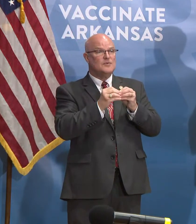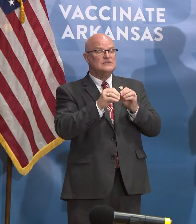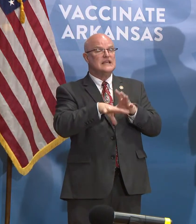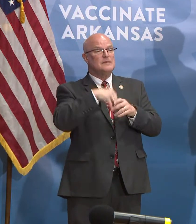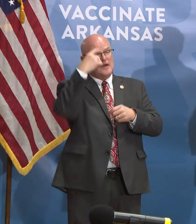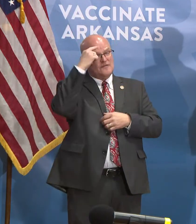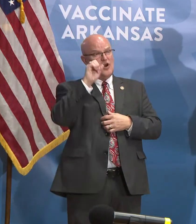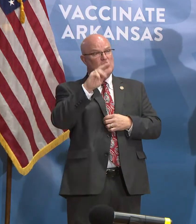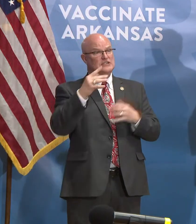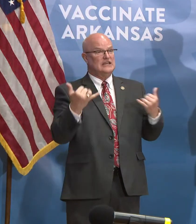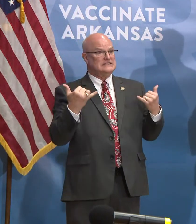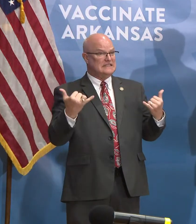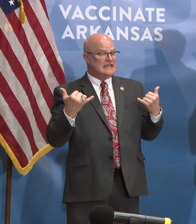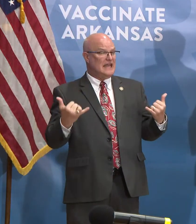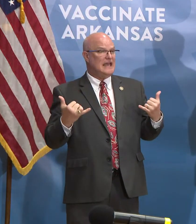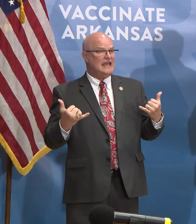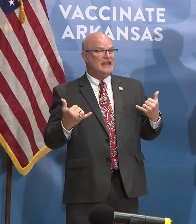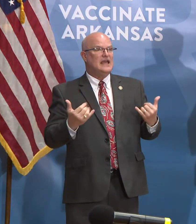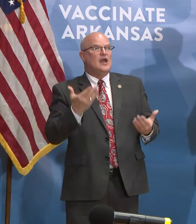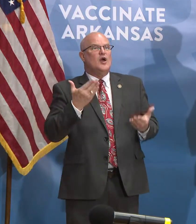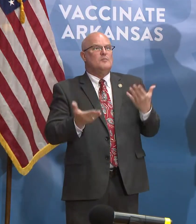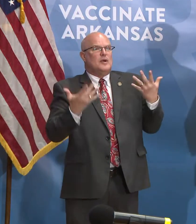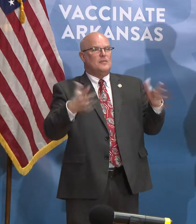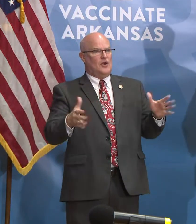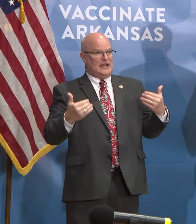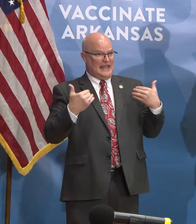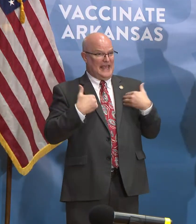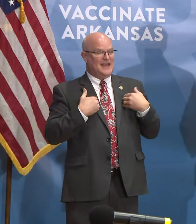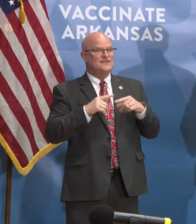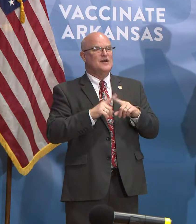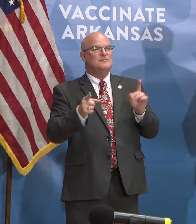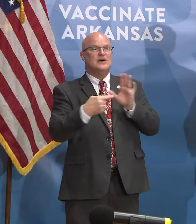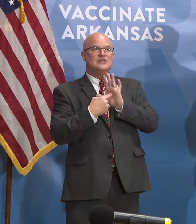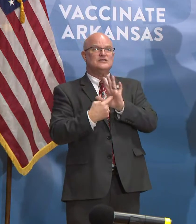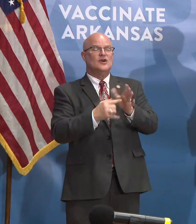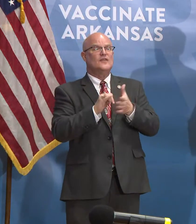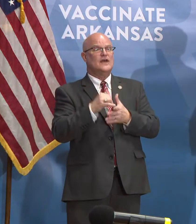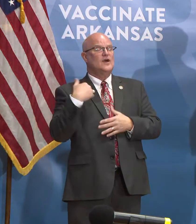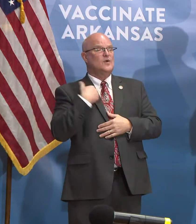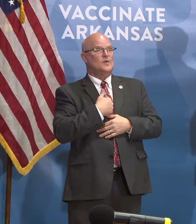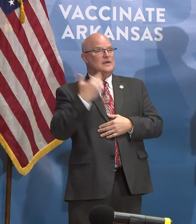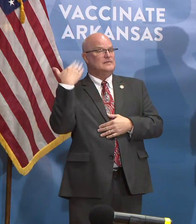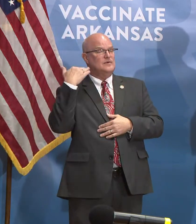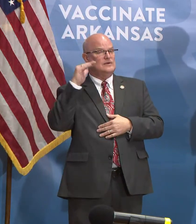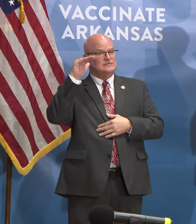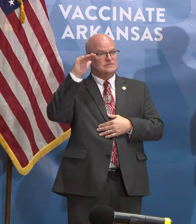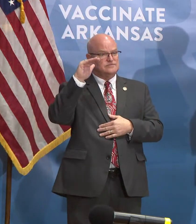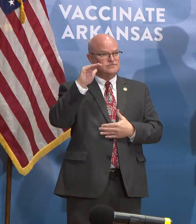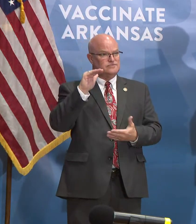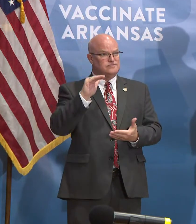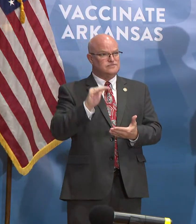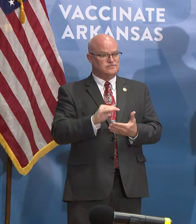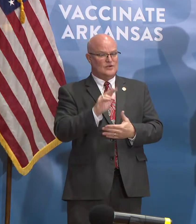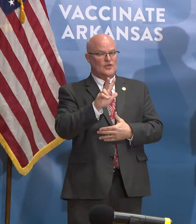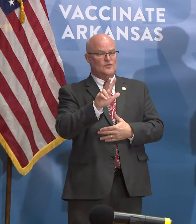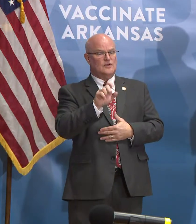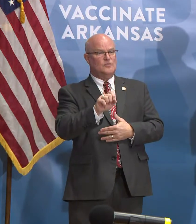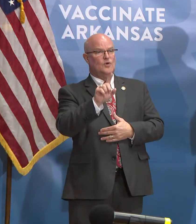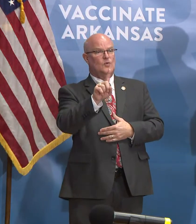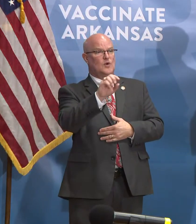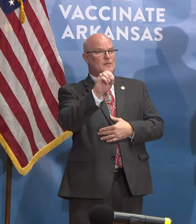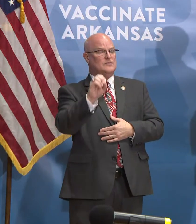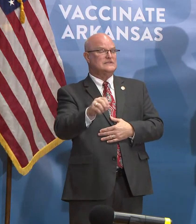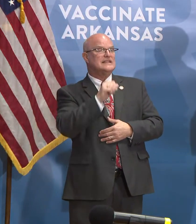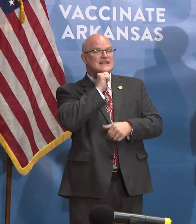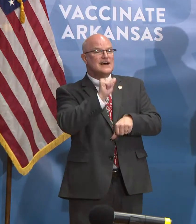for Arkansas today. You probably already have those, but it shows that we went down to a